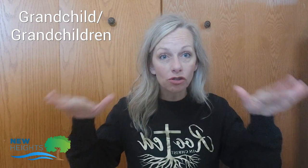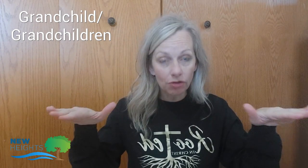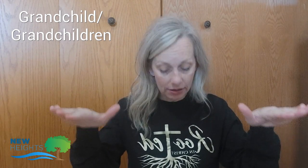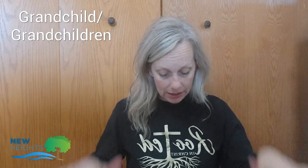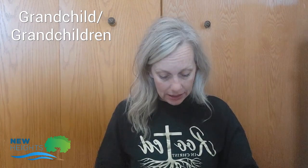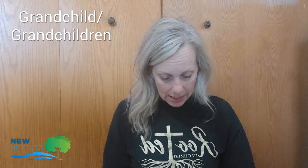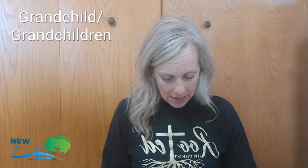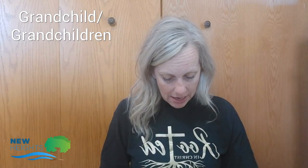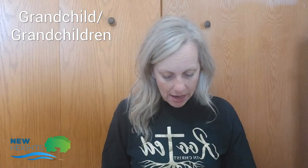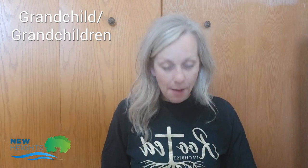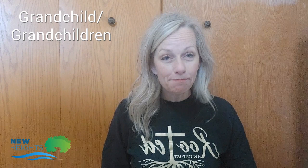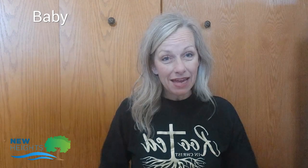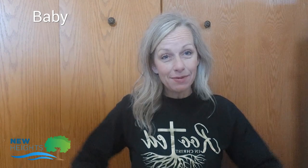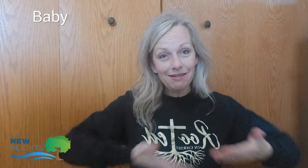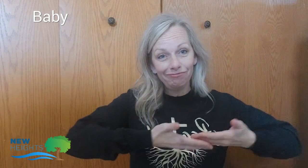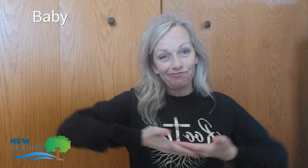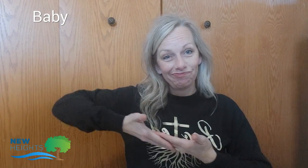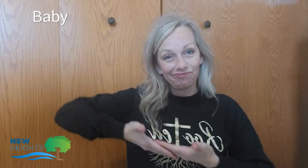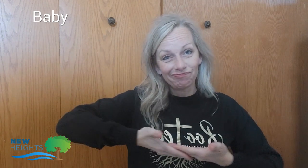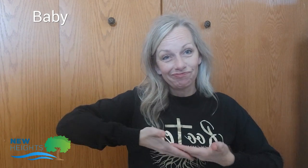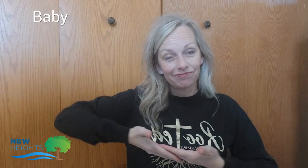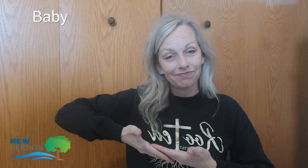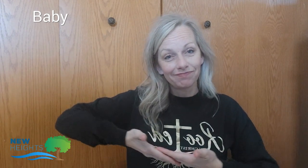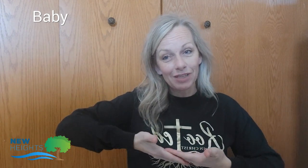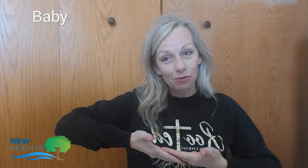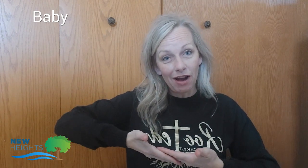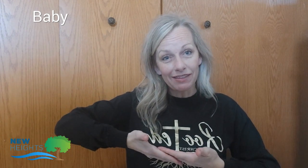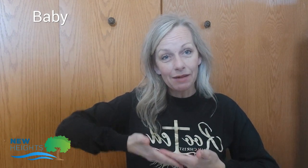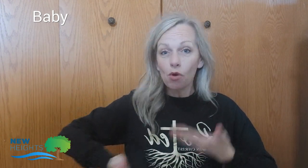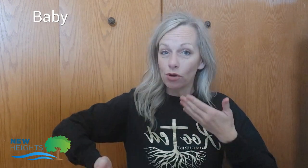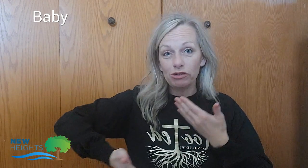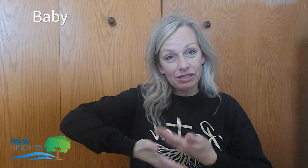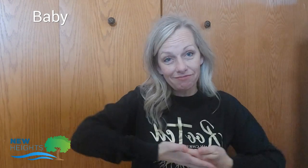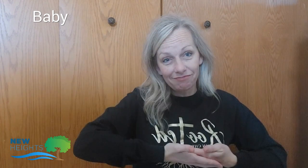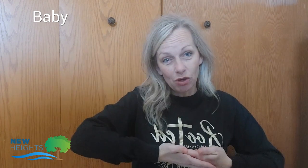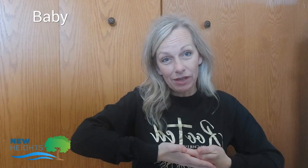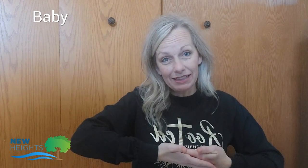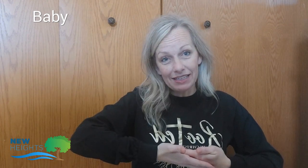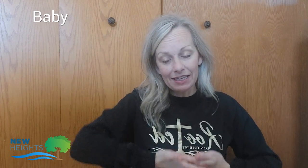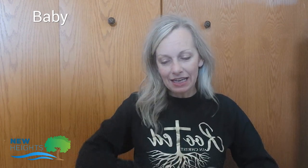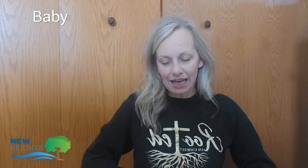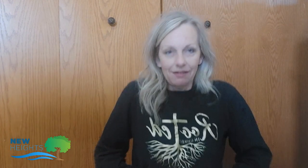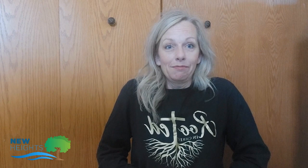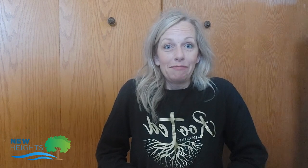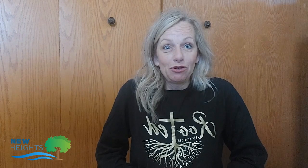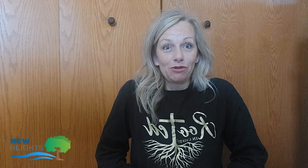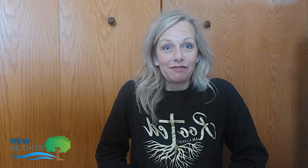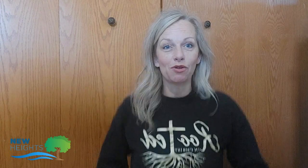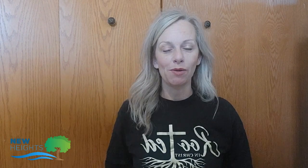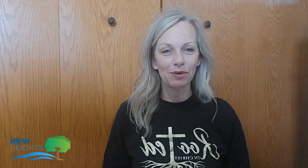grandchildren. Baby, rock them, or you just go like this. Again, my shoulders have to go up so high